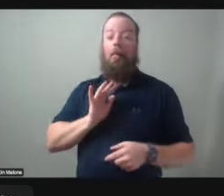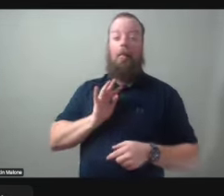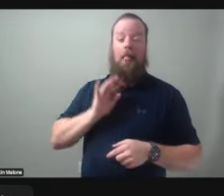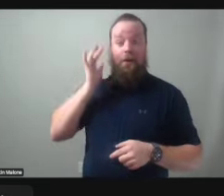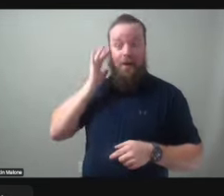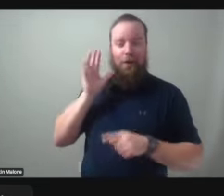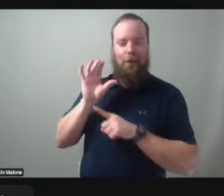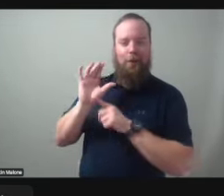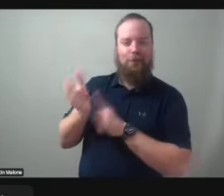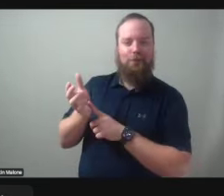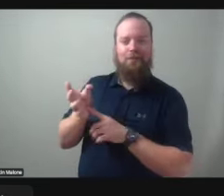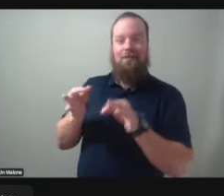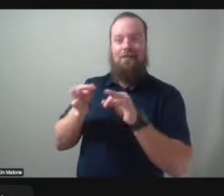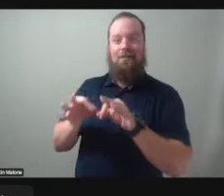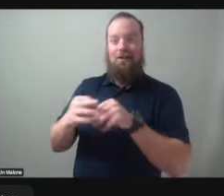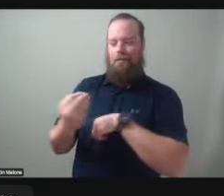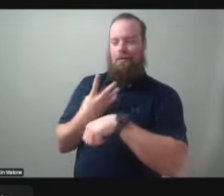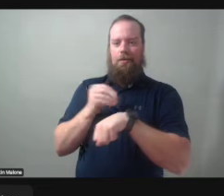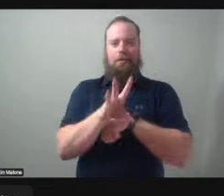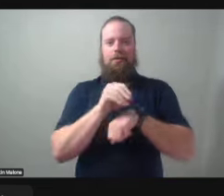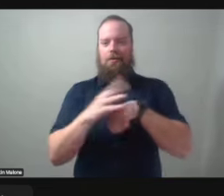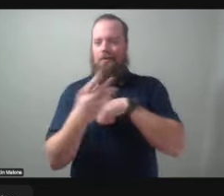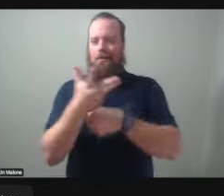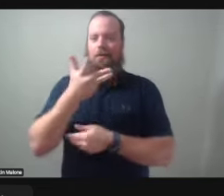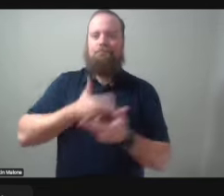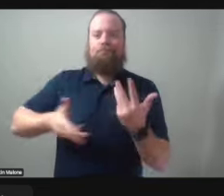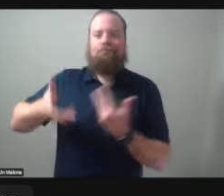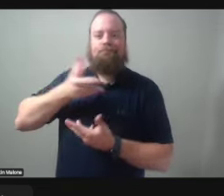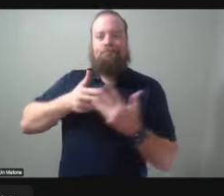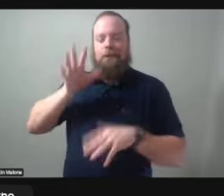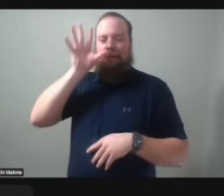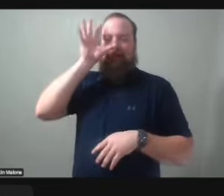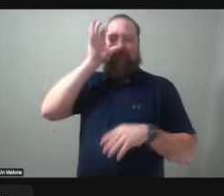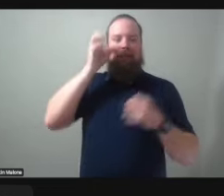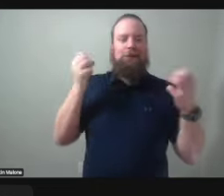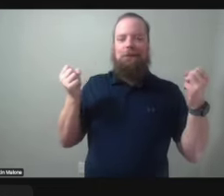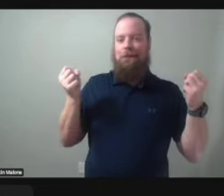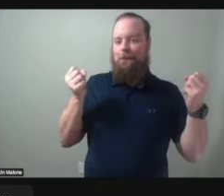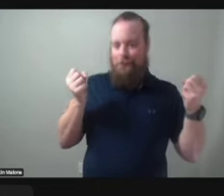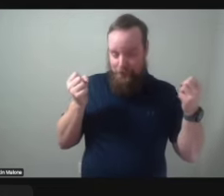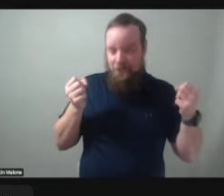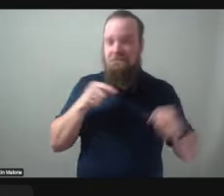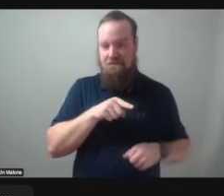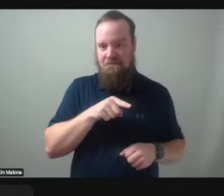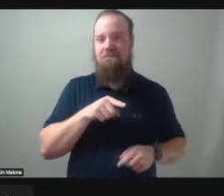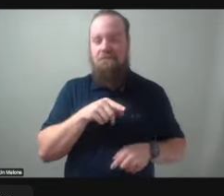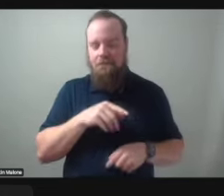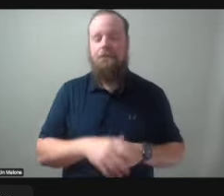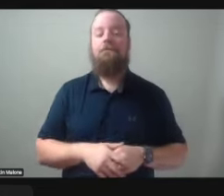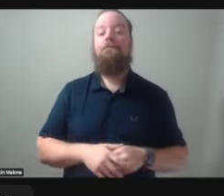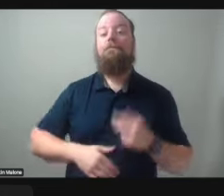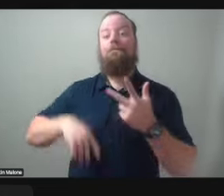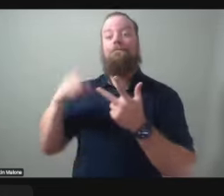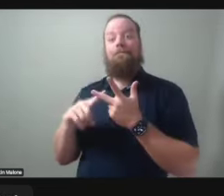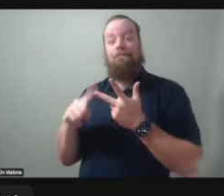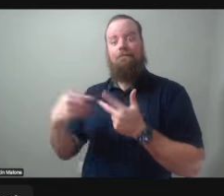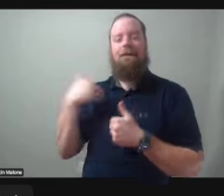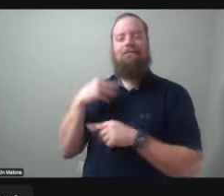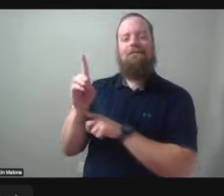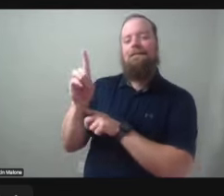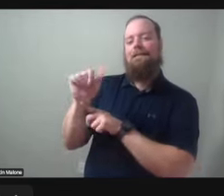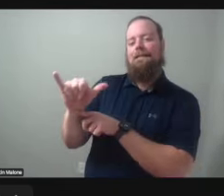they stay in a dormitory, like a boarding school. They're called Deaf Institutes, and they